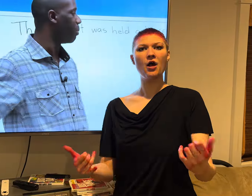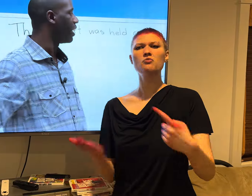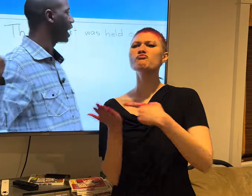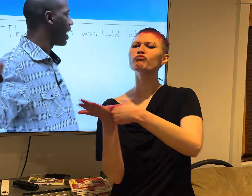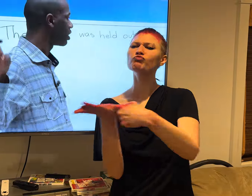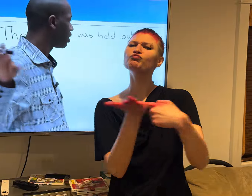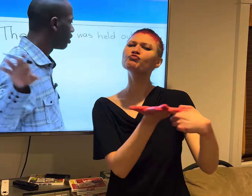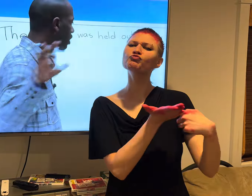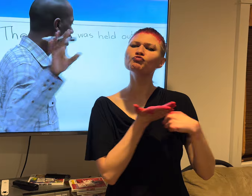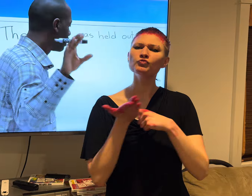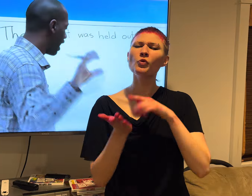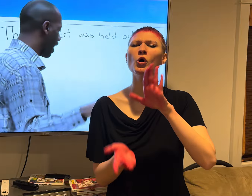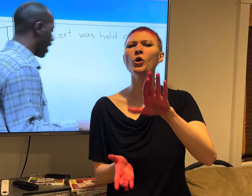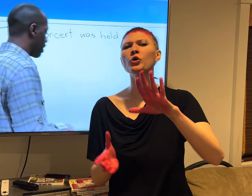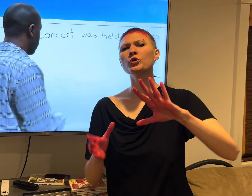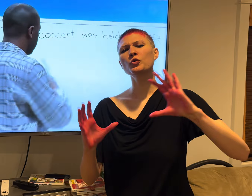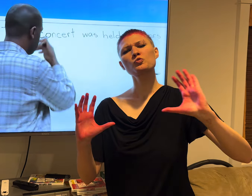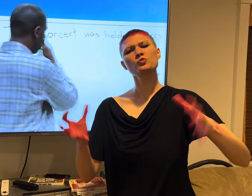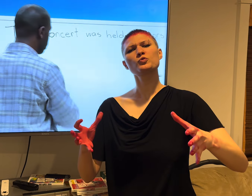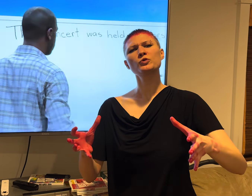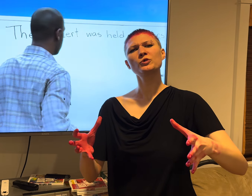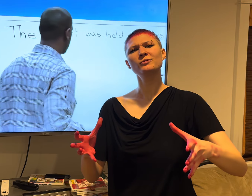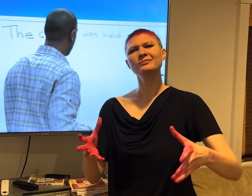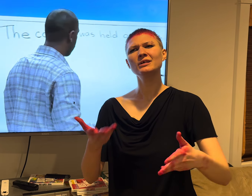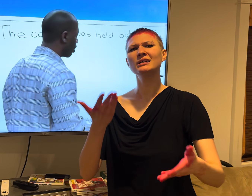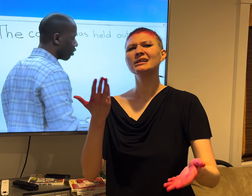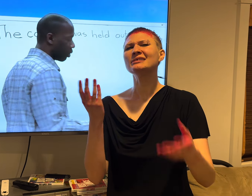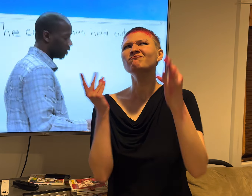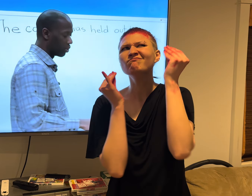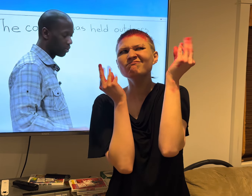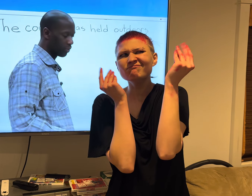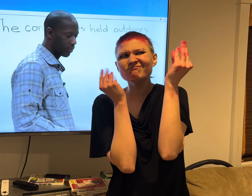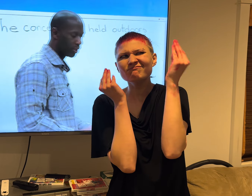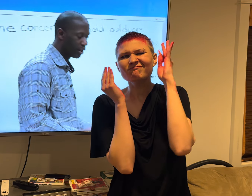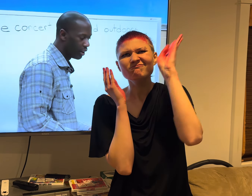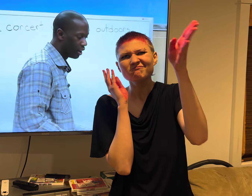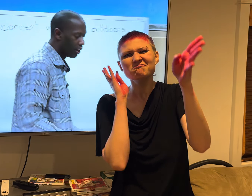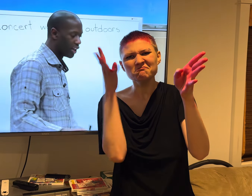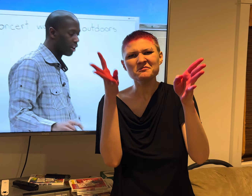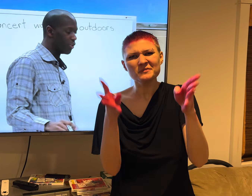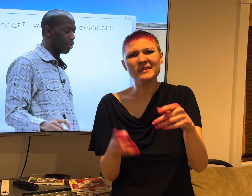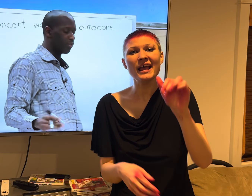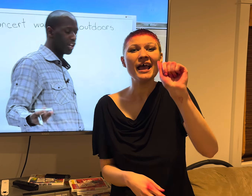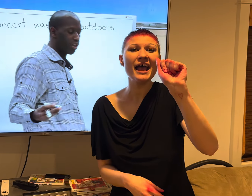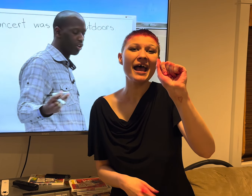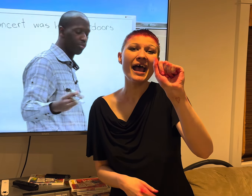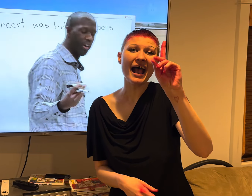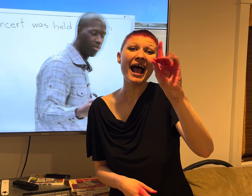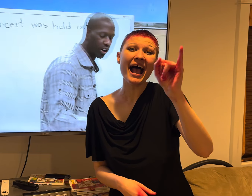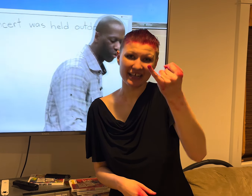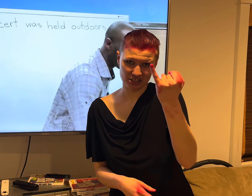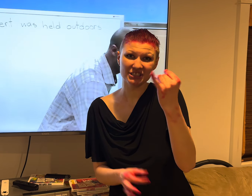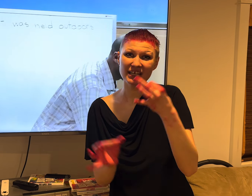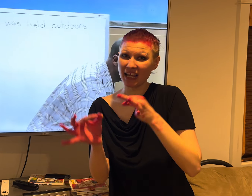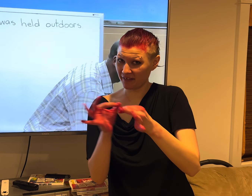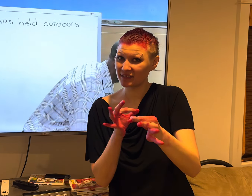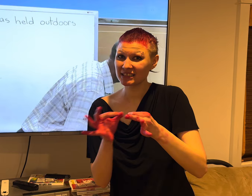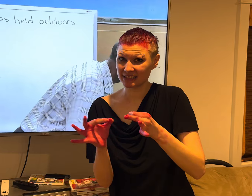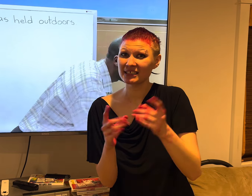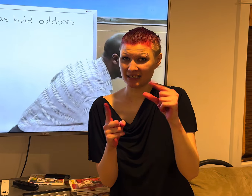best adjectives to add to this sentence to help it grow a little. Think of your favorite group you want to see in